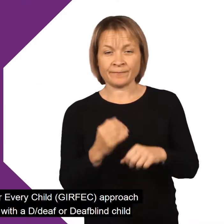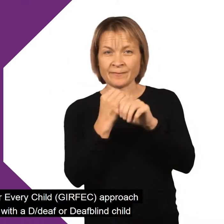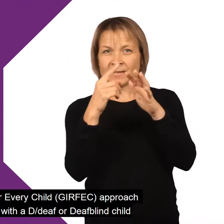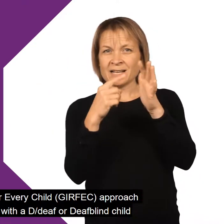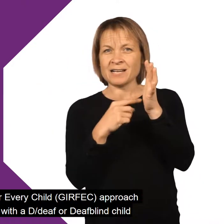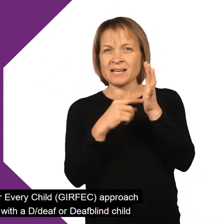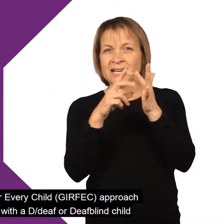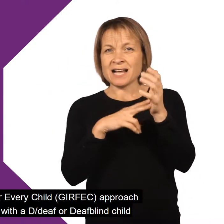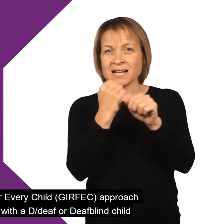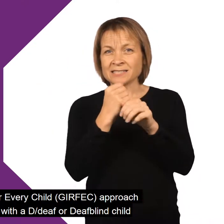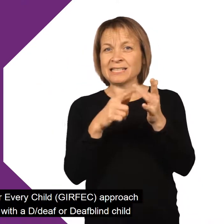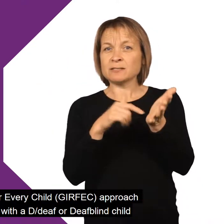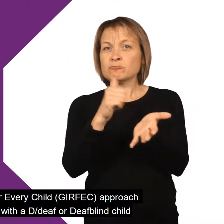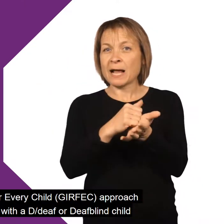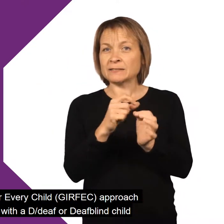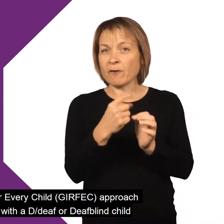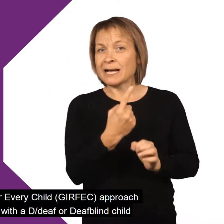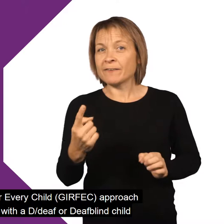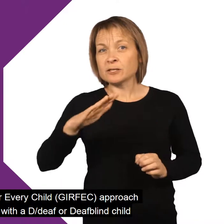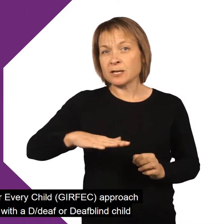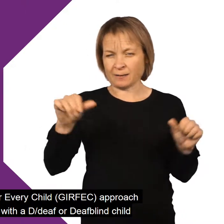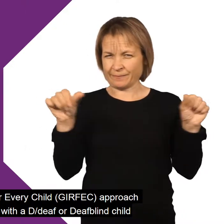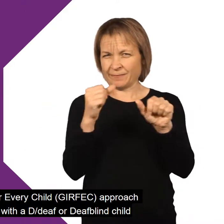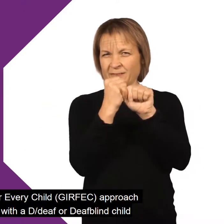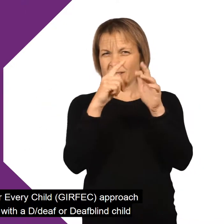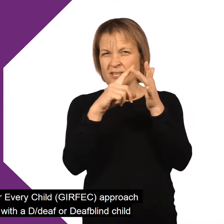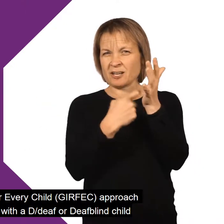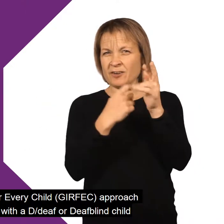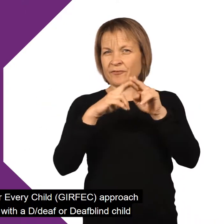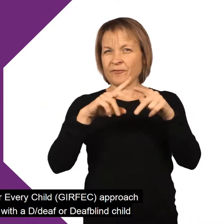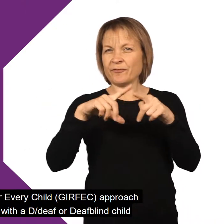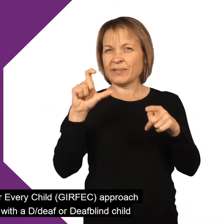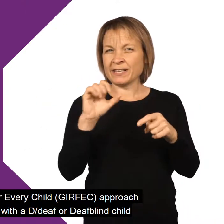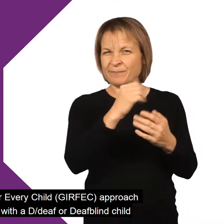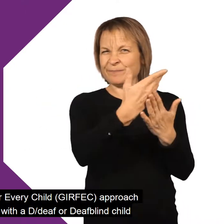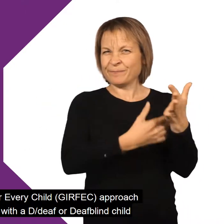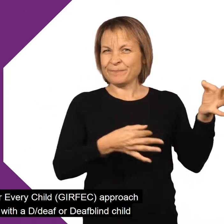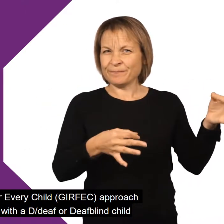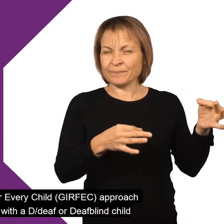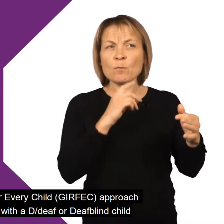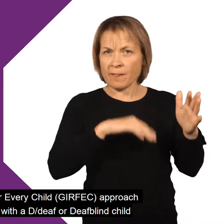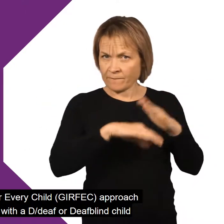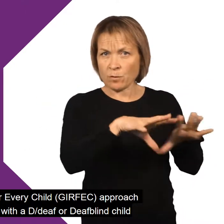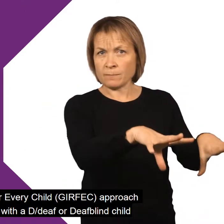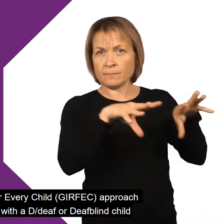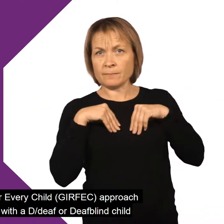The getting it right for every child or GRFEC approach will be fully embedded